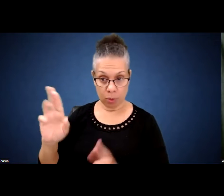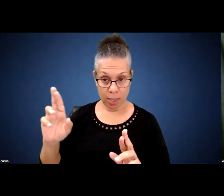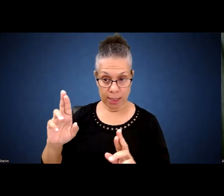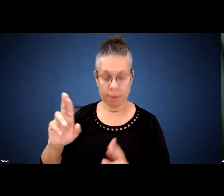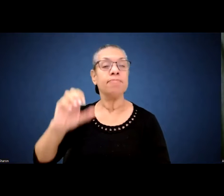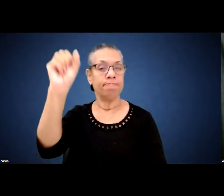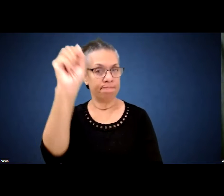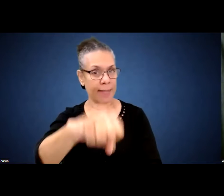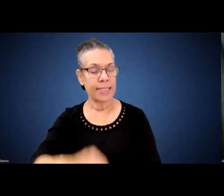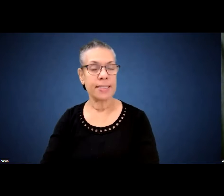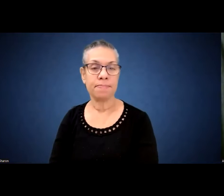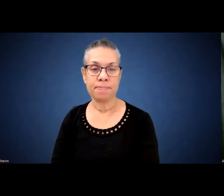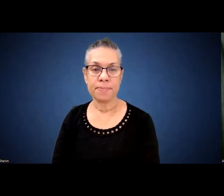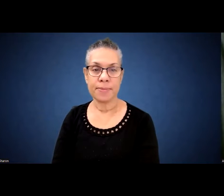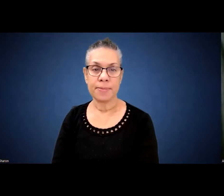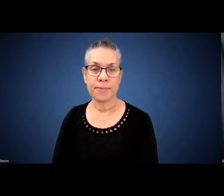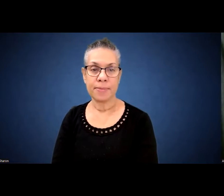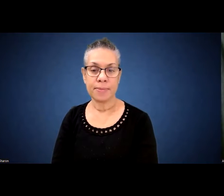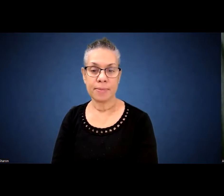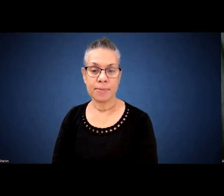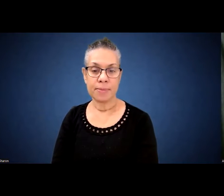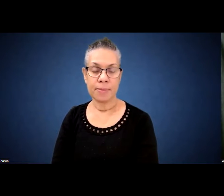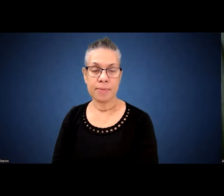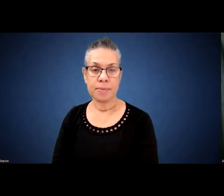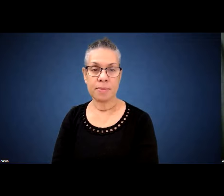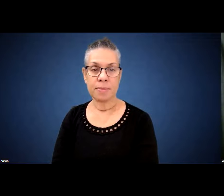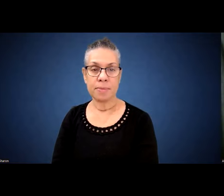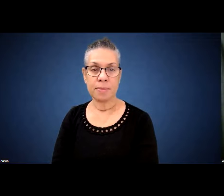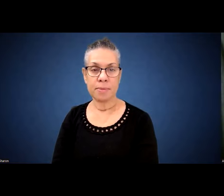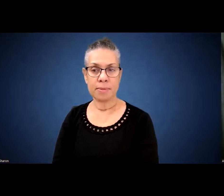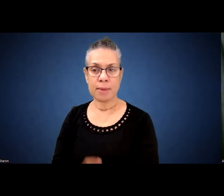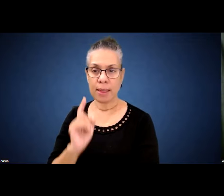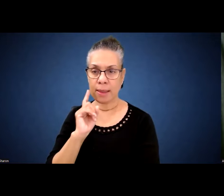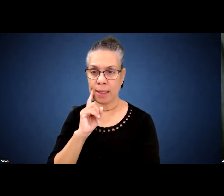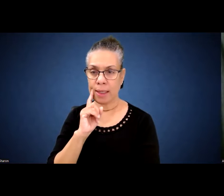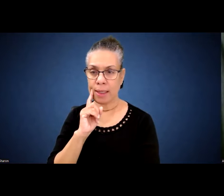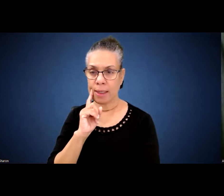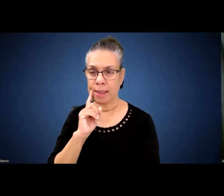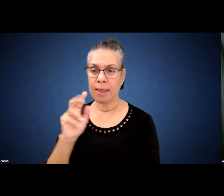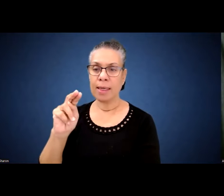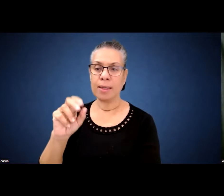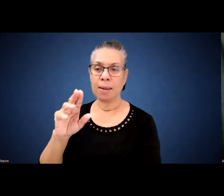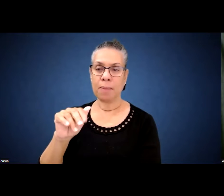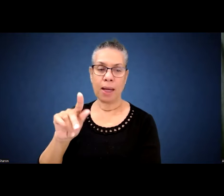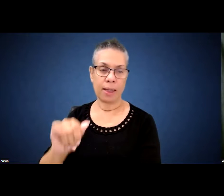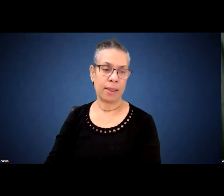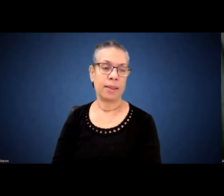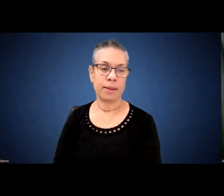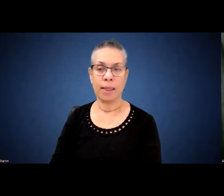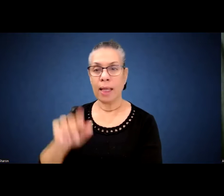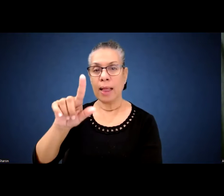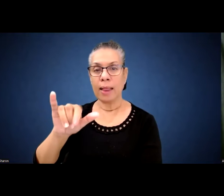That works. Okay. Namrata, I think I saw you nod, yes, and Lydia as